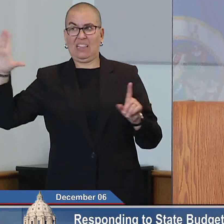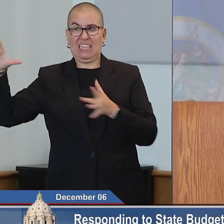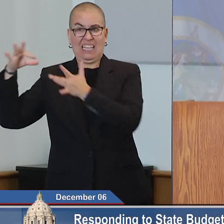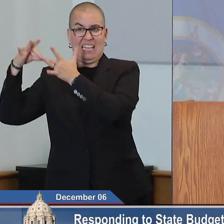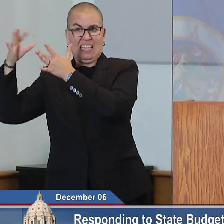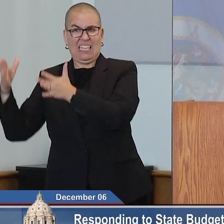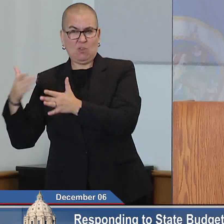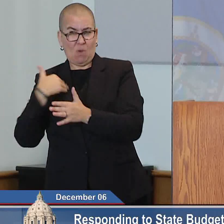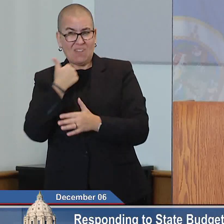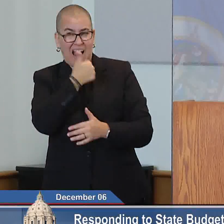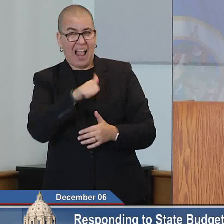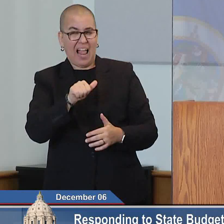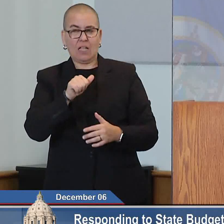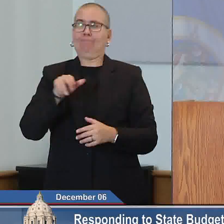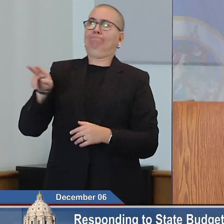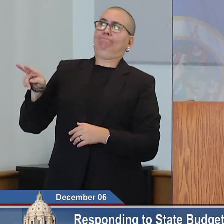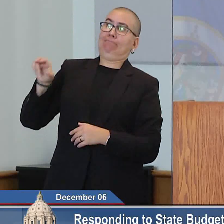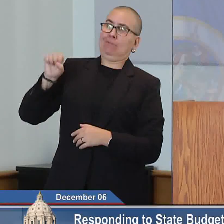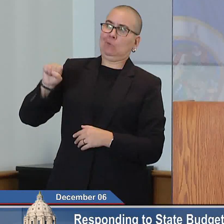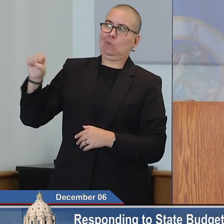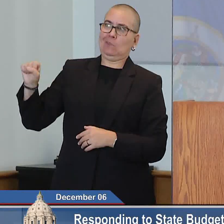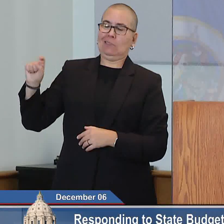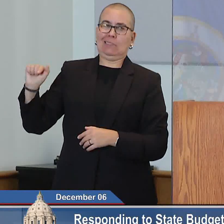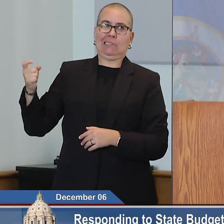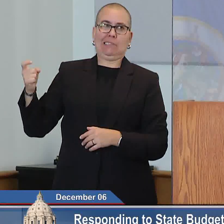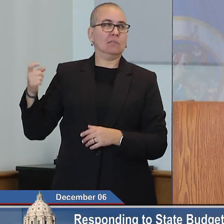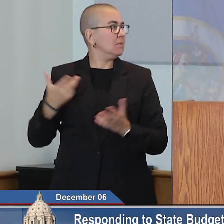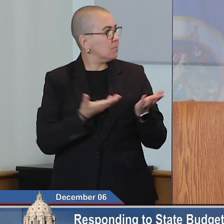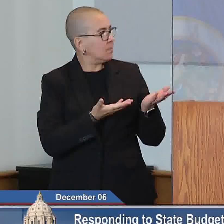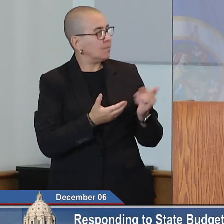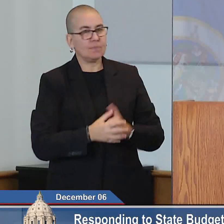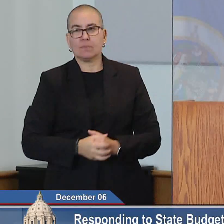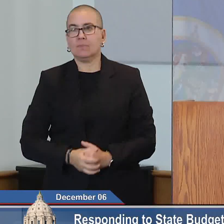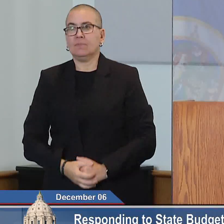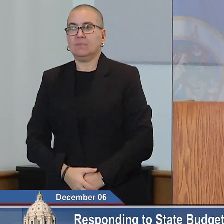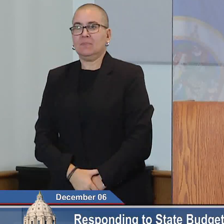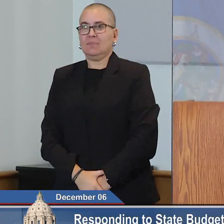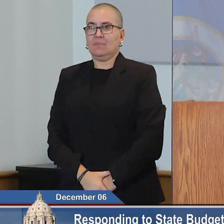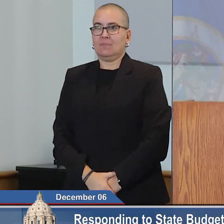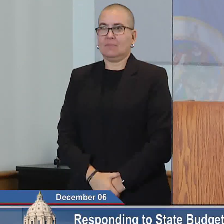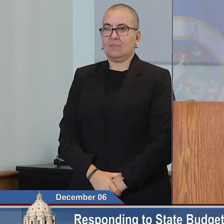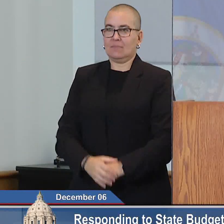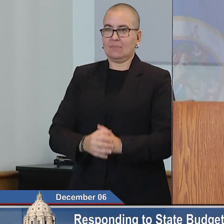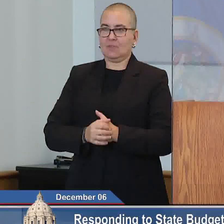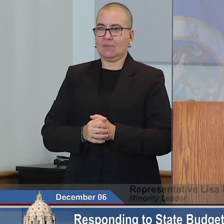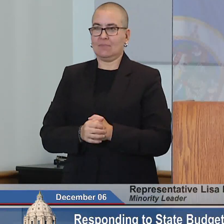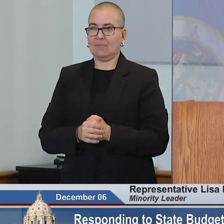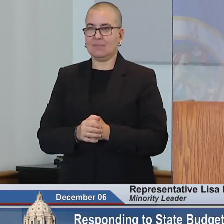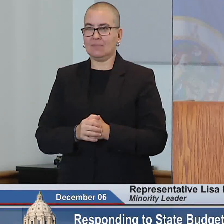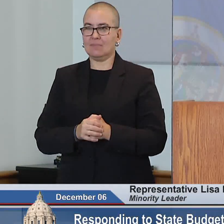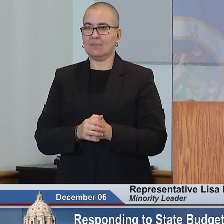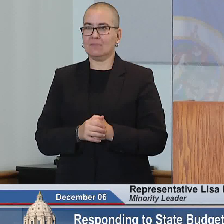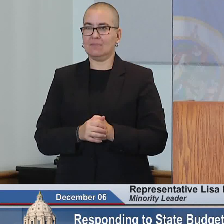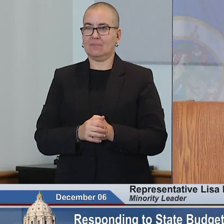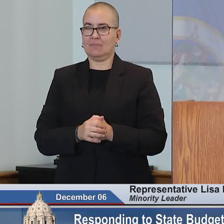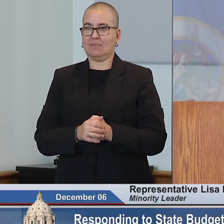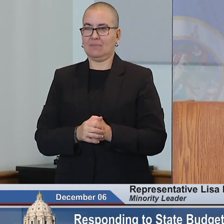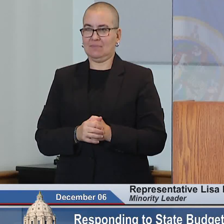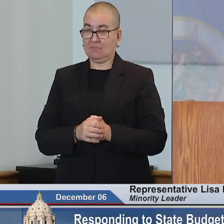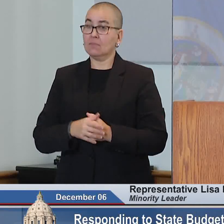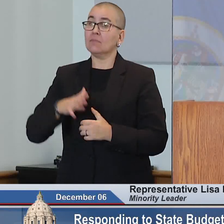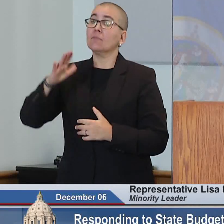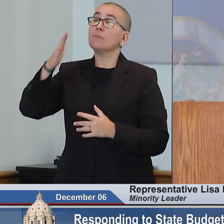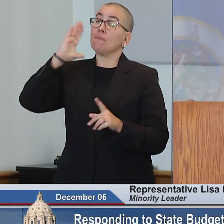to that today? I believe that ending that tax on Social Security across the board is what we need to do.